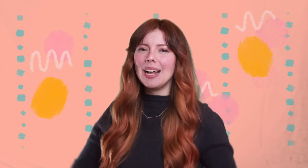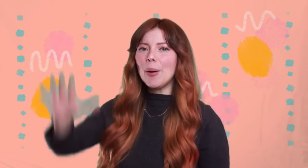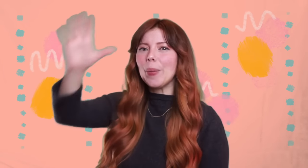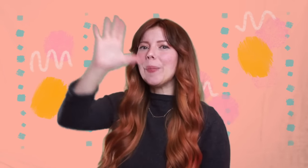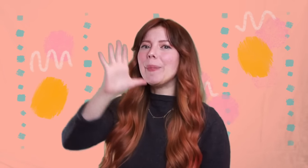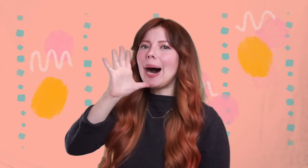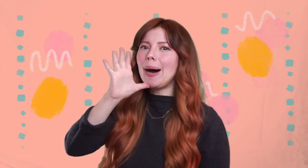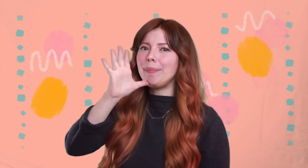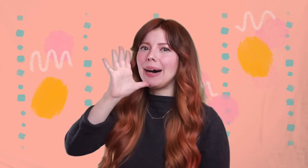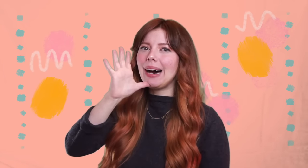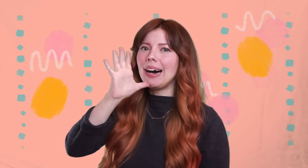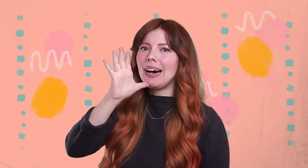Mama